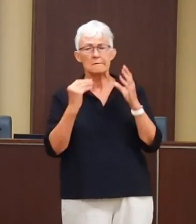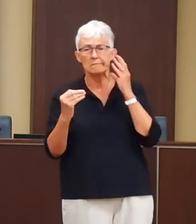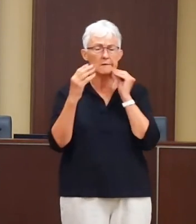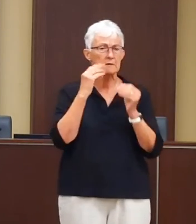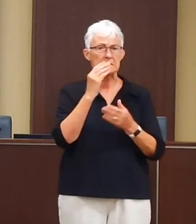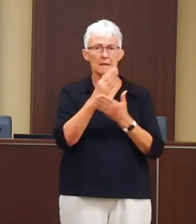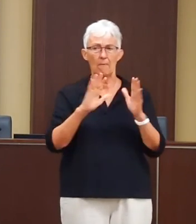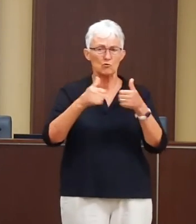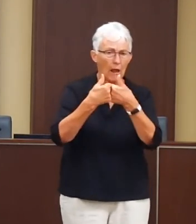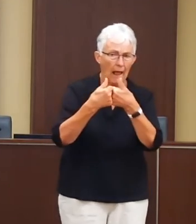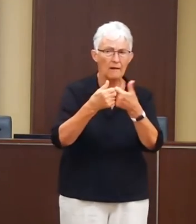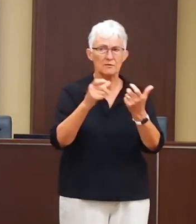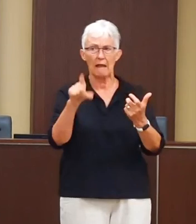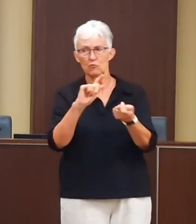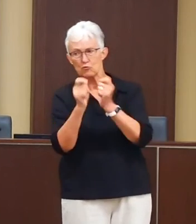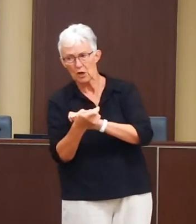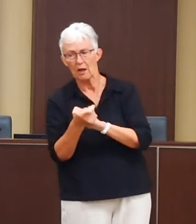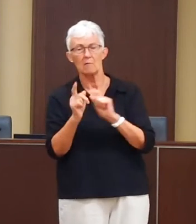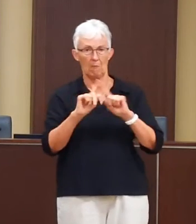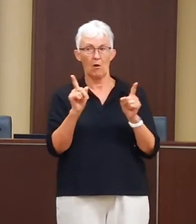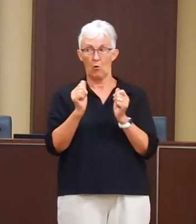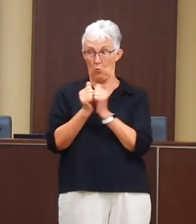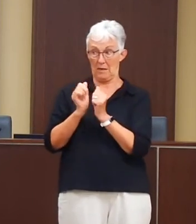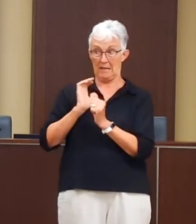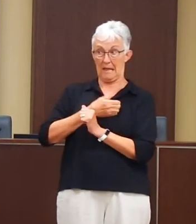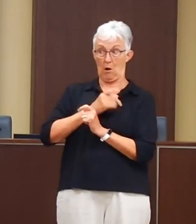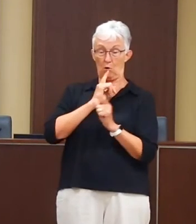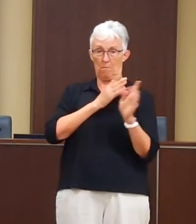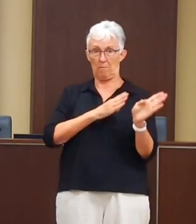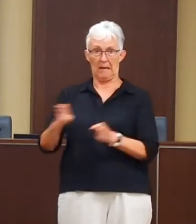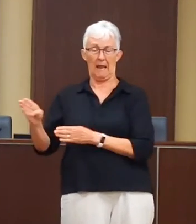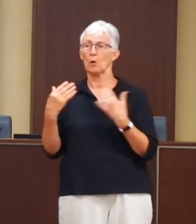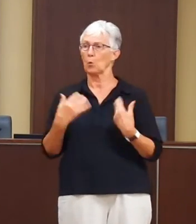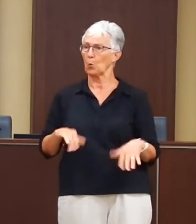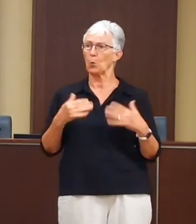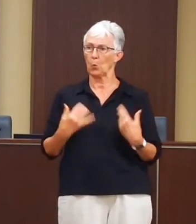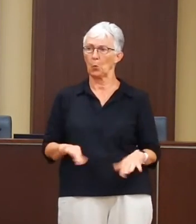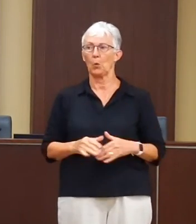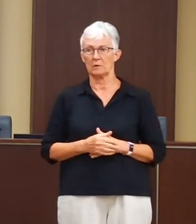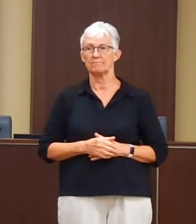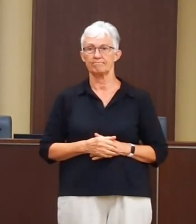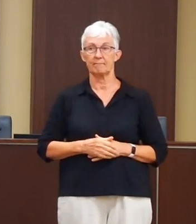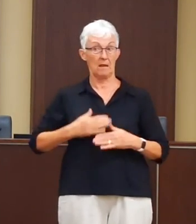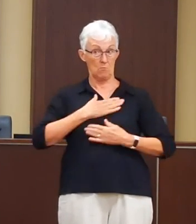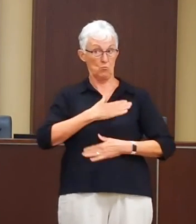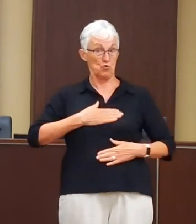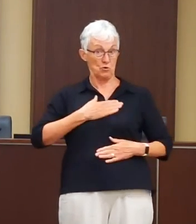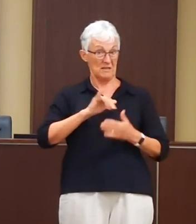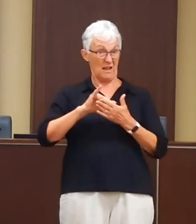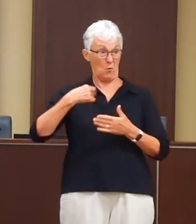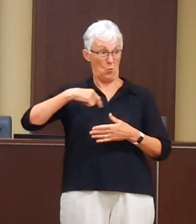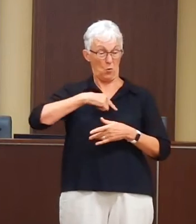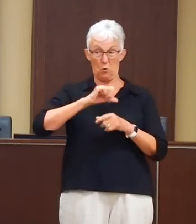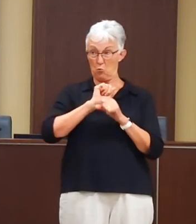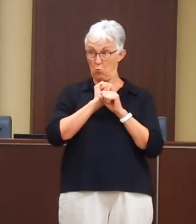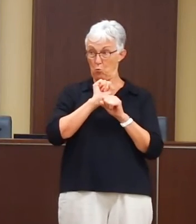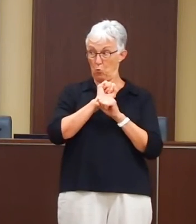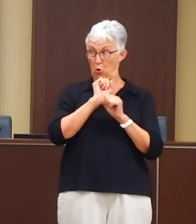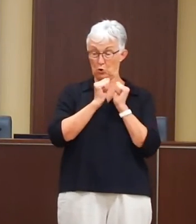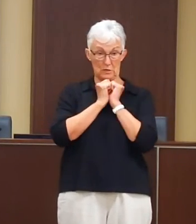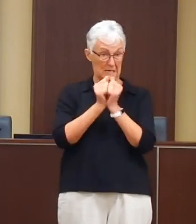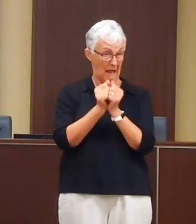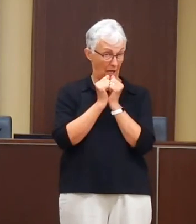place, we feel like we can be able to meet those challenges. So I appreciate the fact that as a community we all work together, and the ultimate goal is